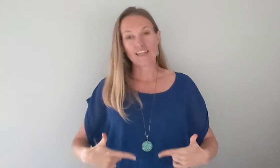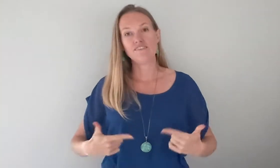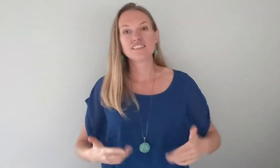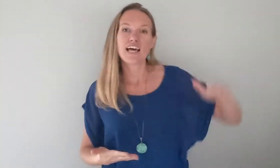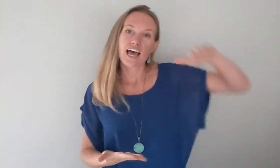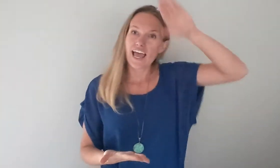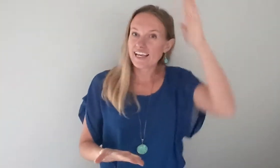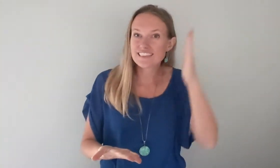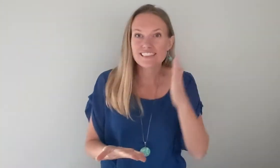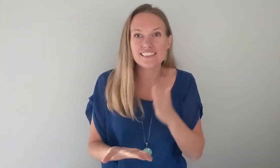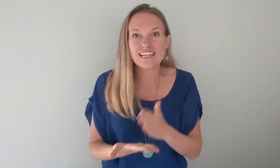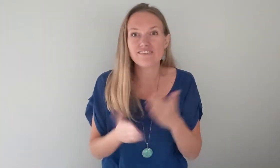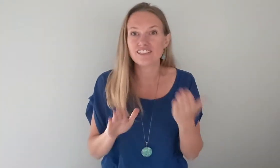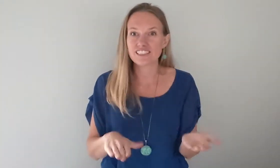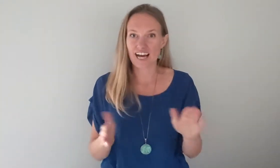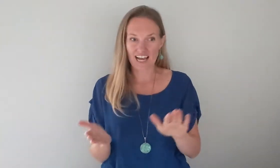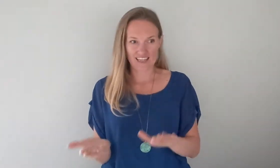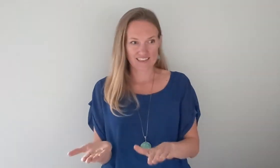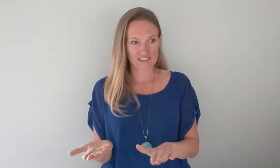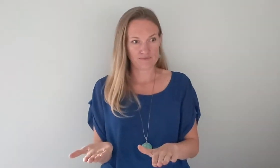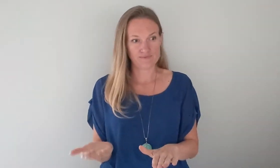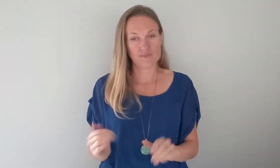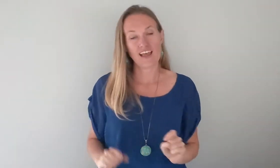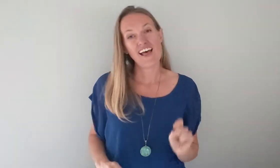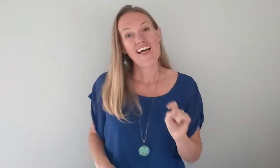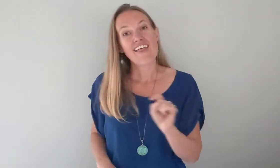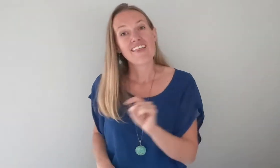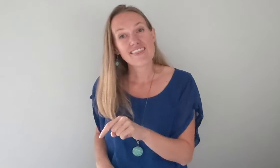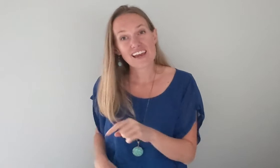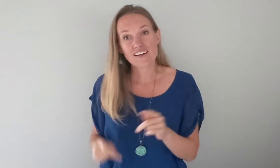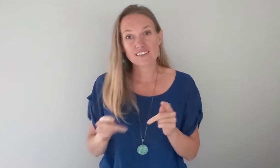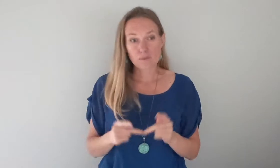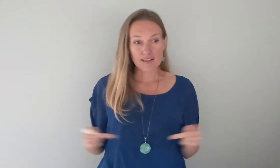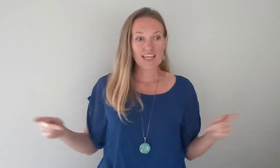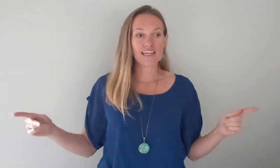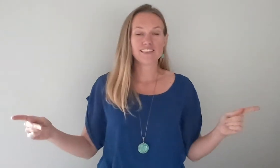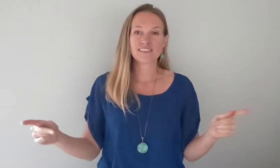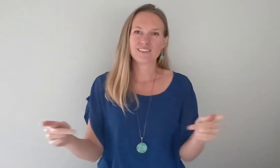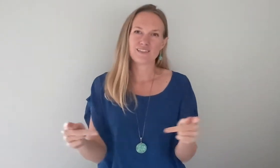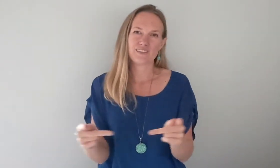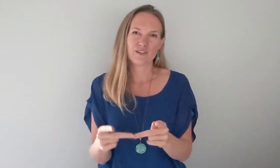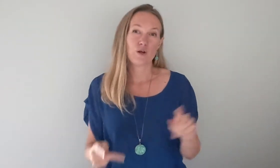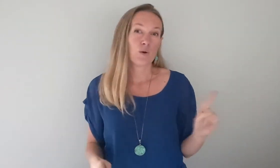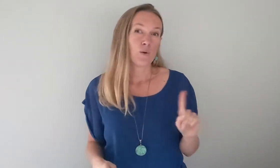Lives and never dies. There's a place